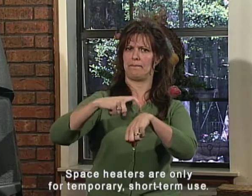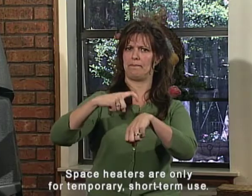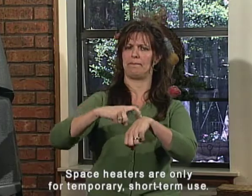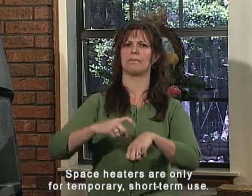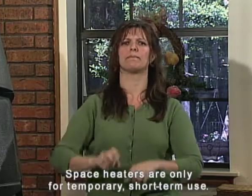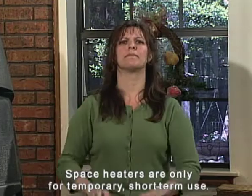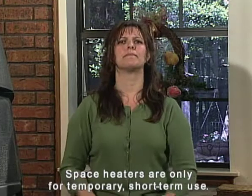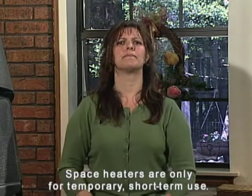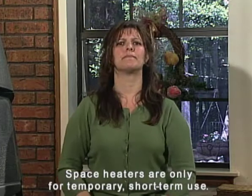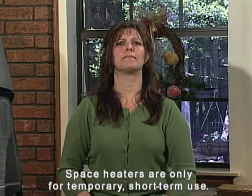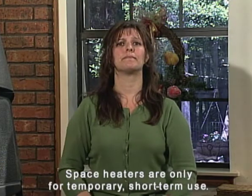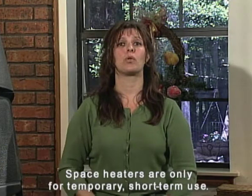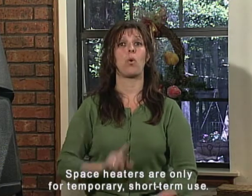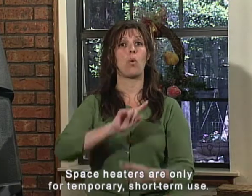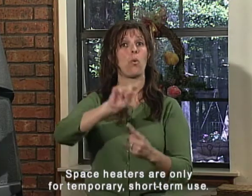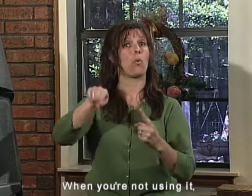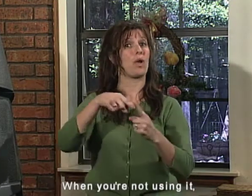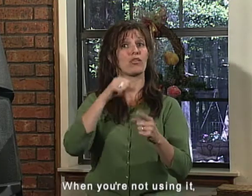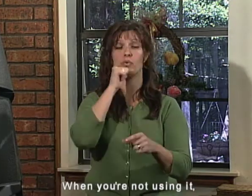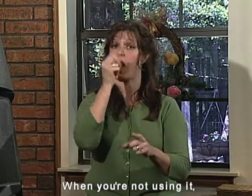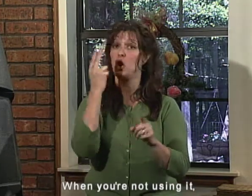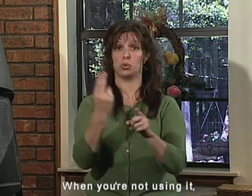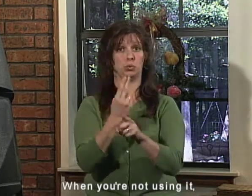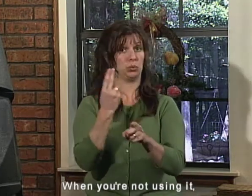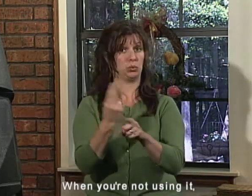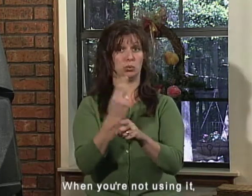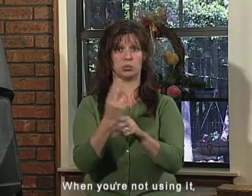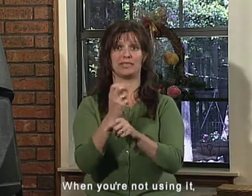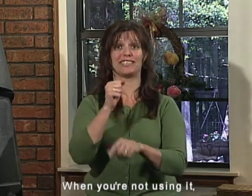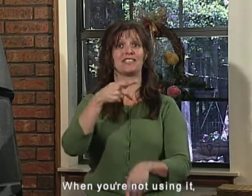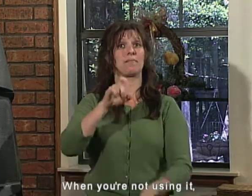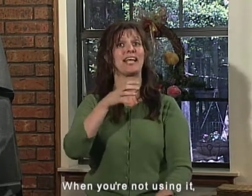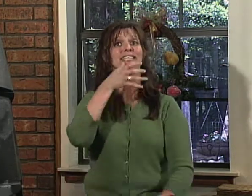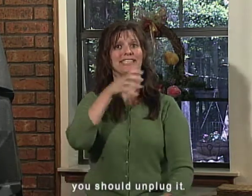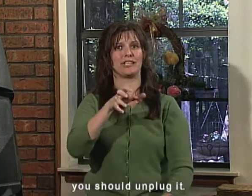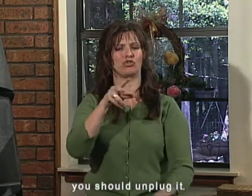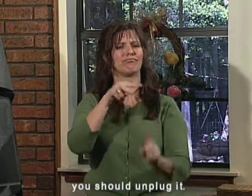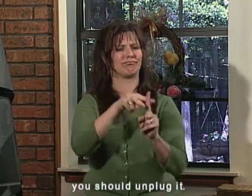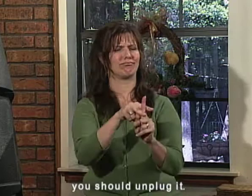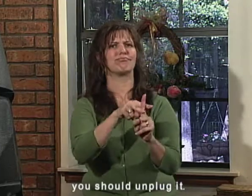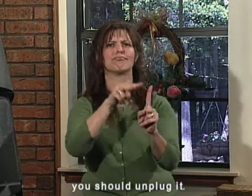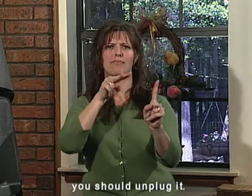short-term use. When you're not using it, you should unplug it.